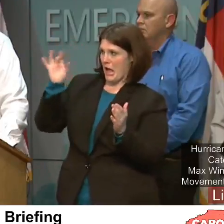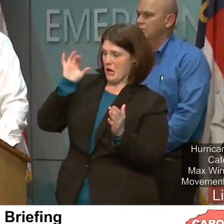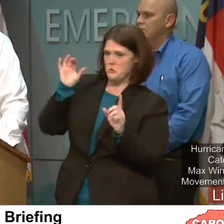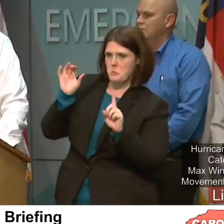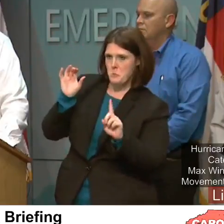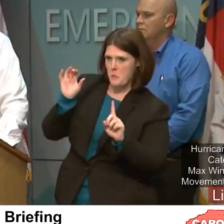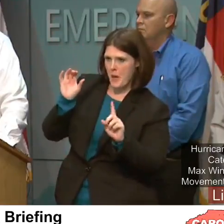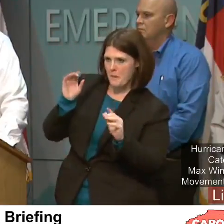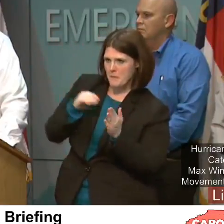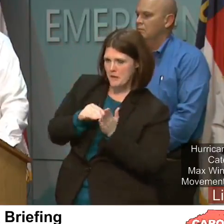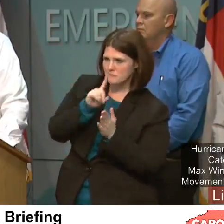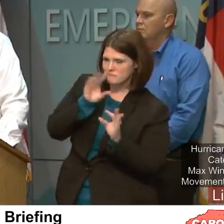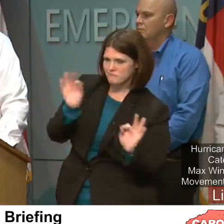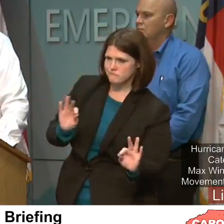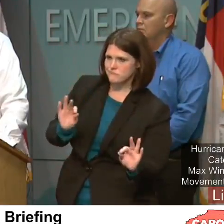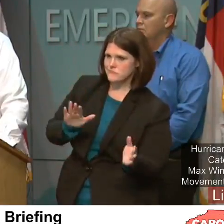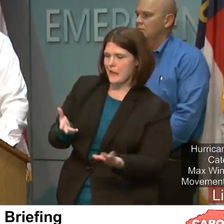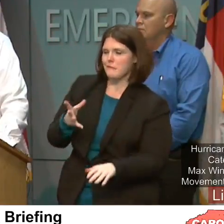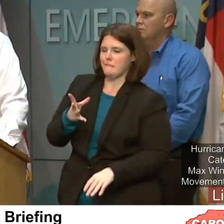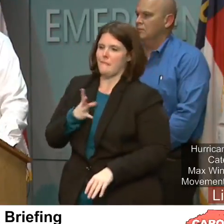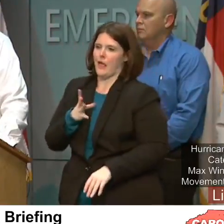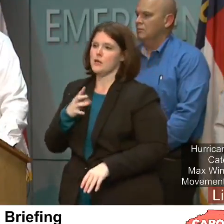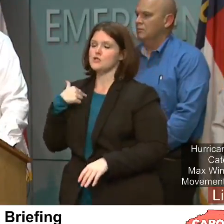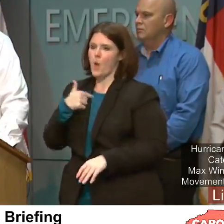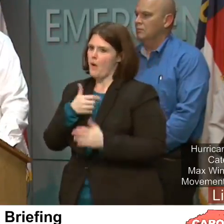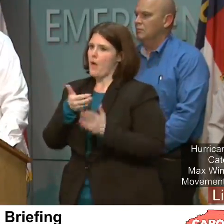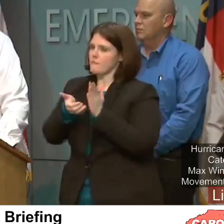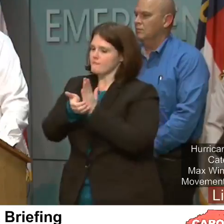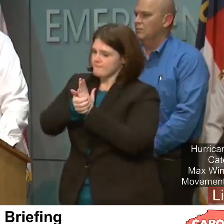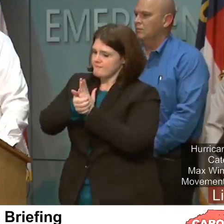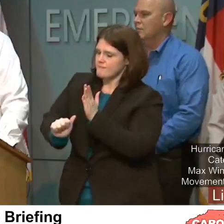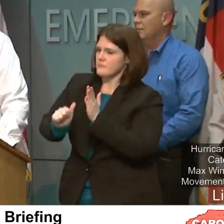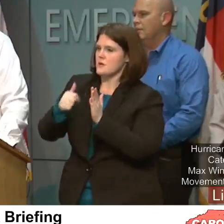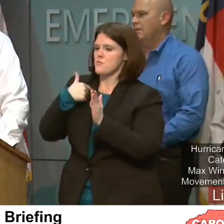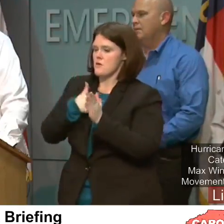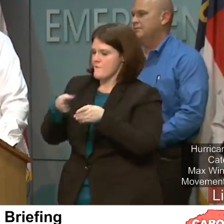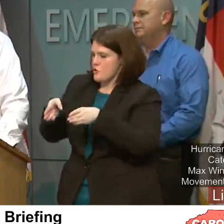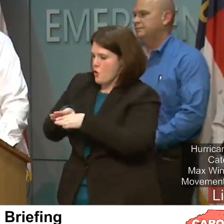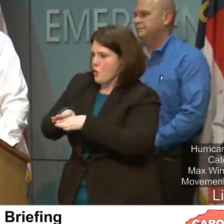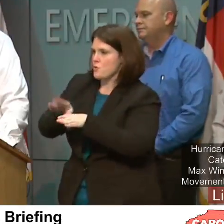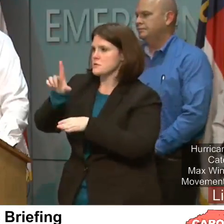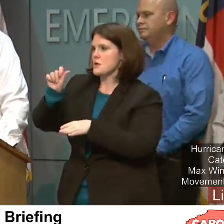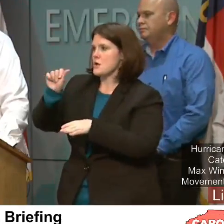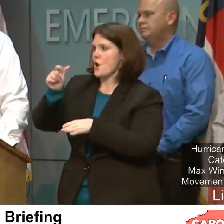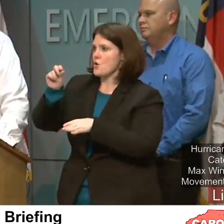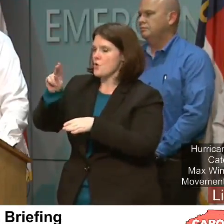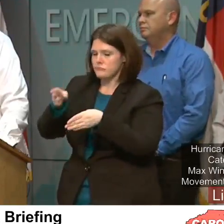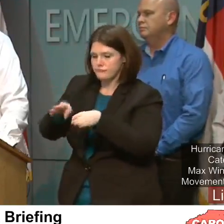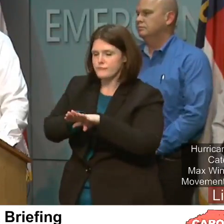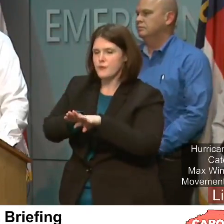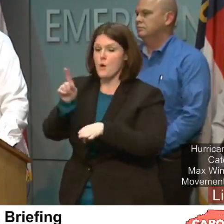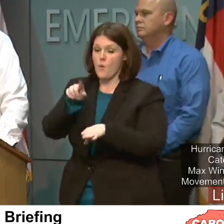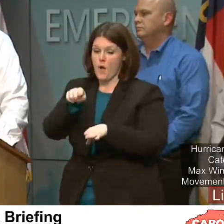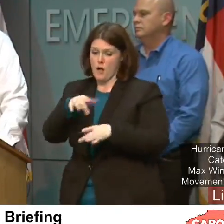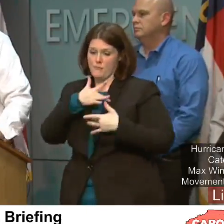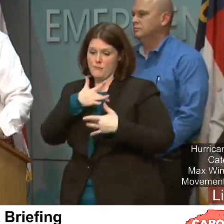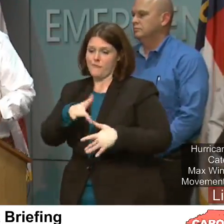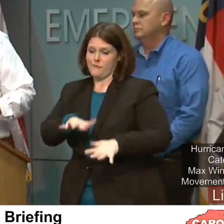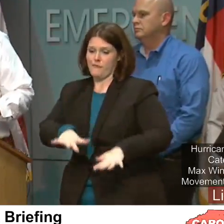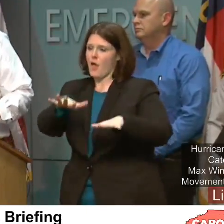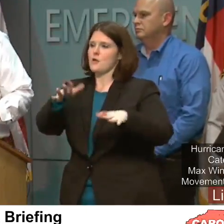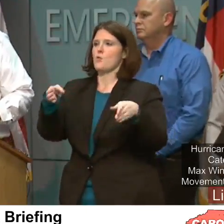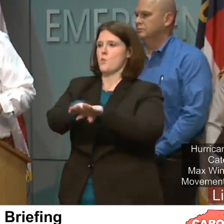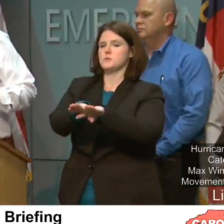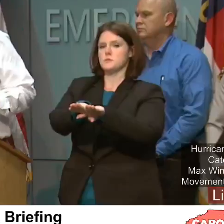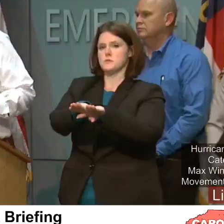very minimal. So we've become very good at this. We have closed lagoons in flood-prone areas, and when you